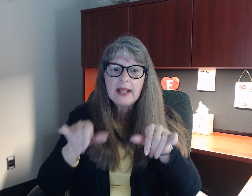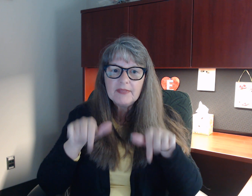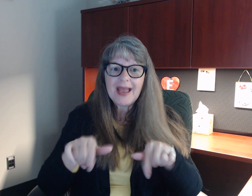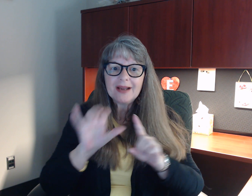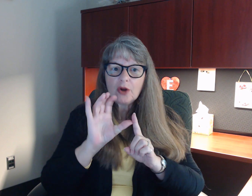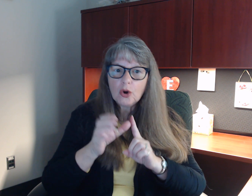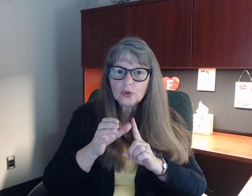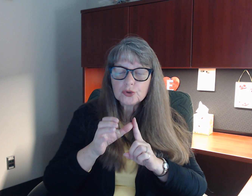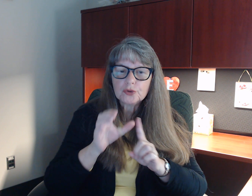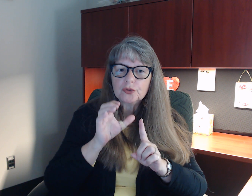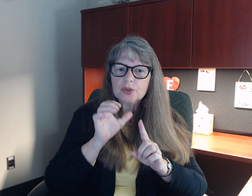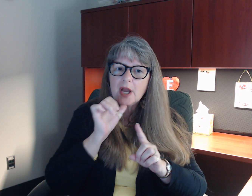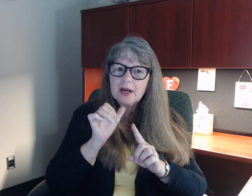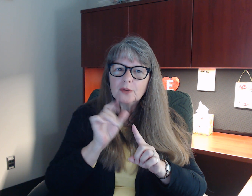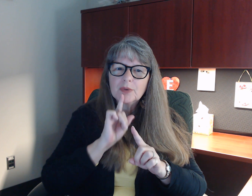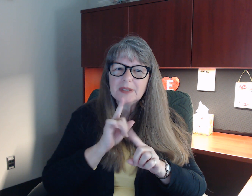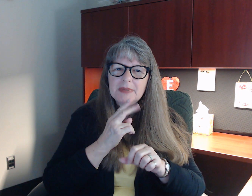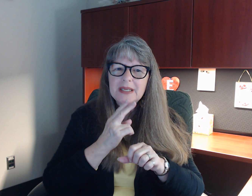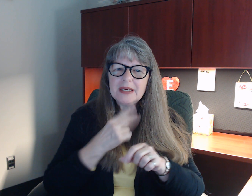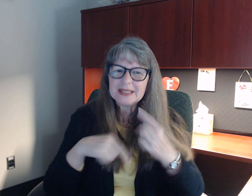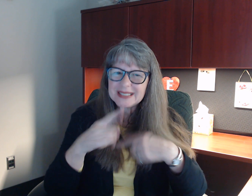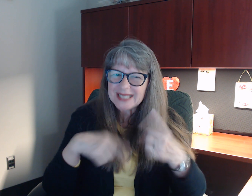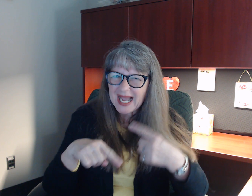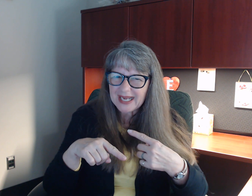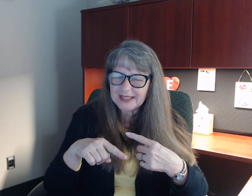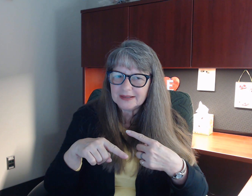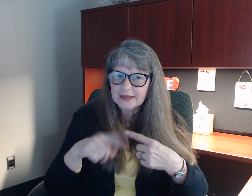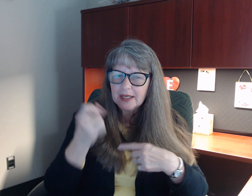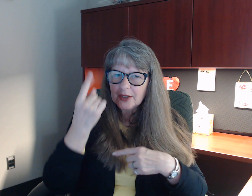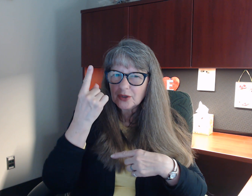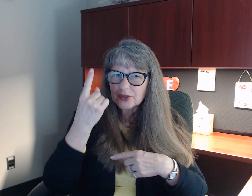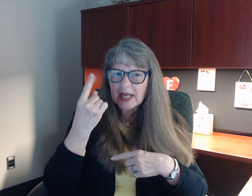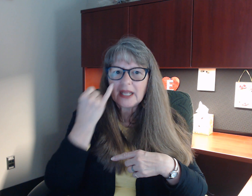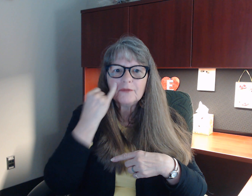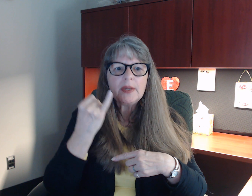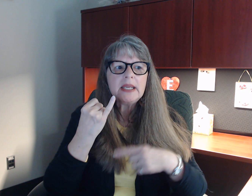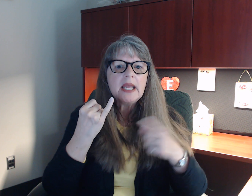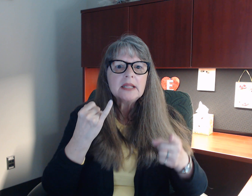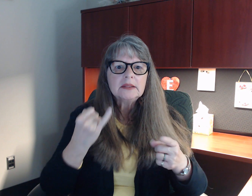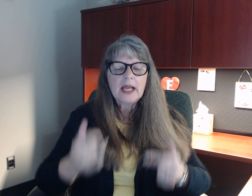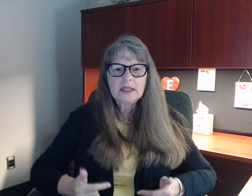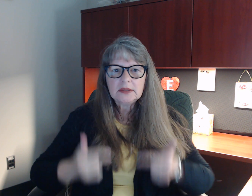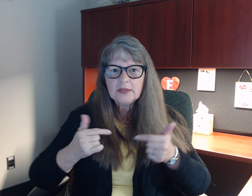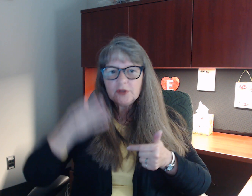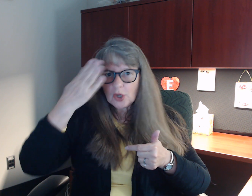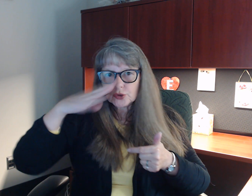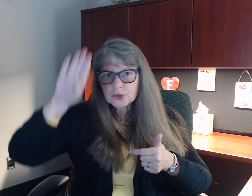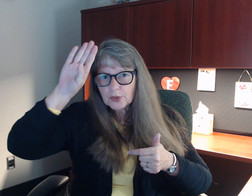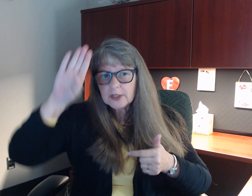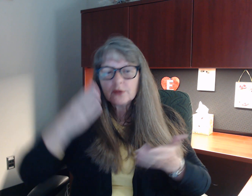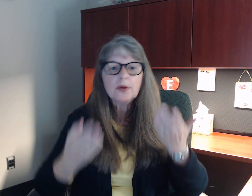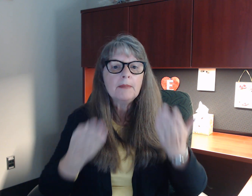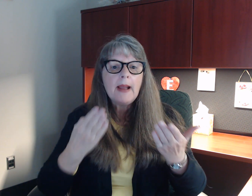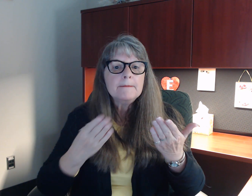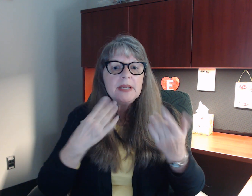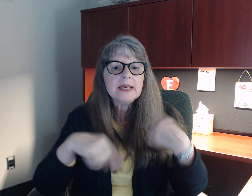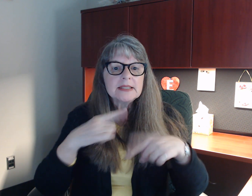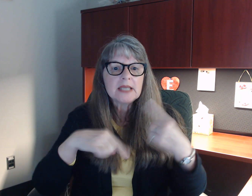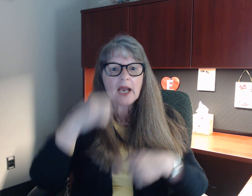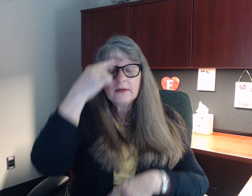that culture, there's not going to really be a sign. You understand? Like if we like lived in Australia, there might be a sign